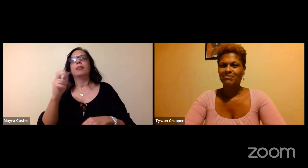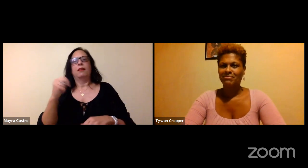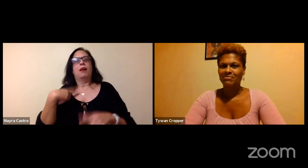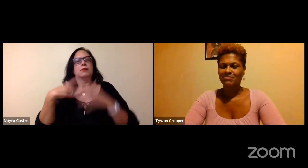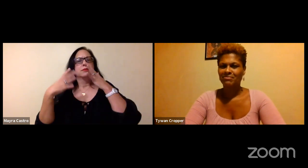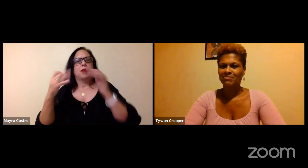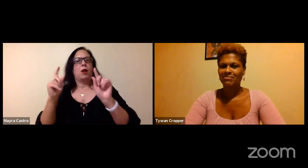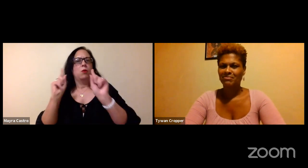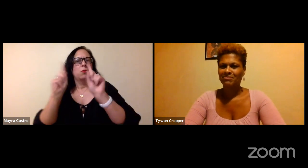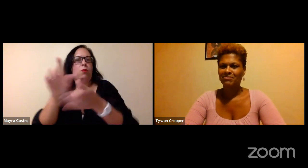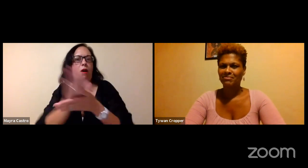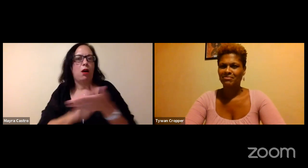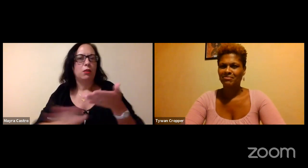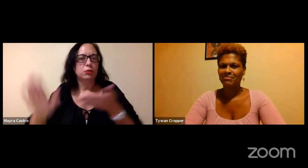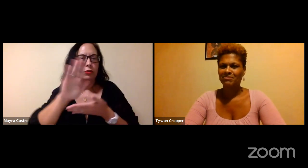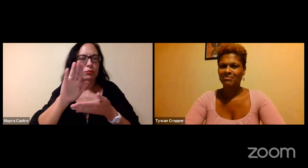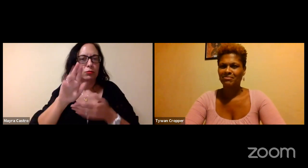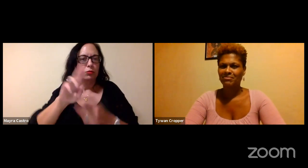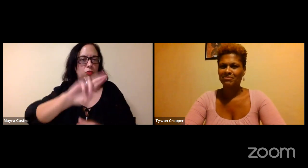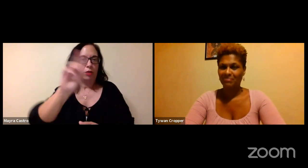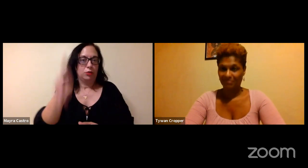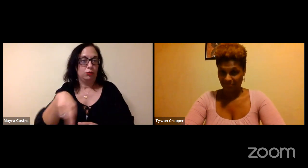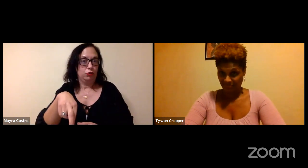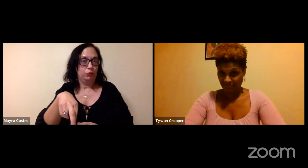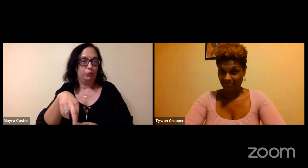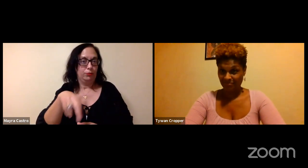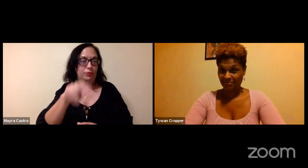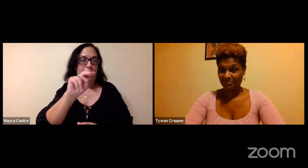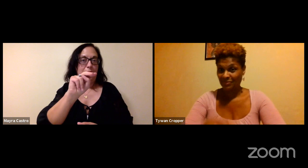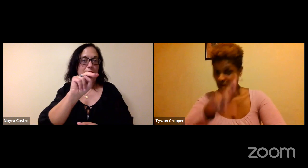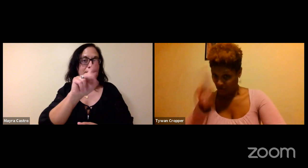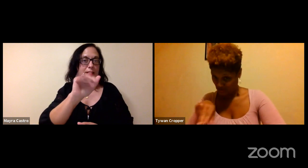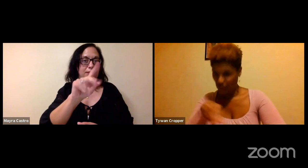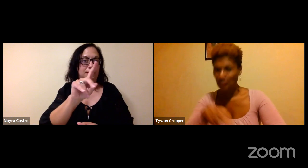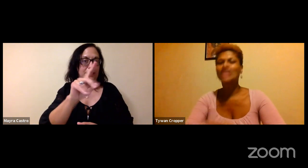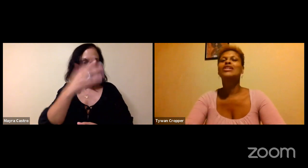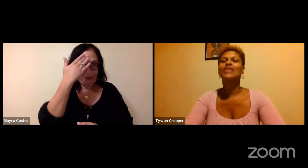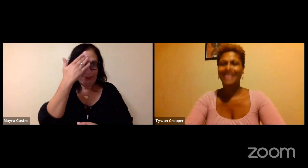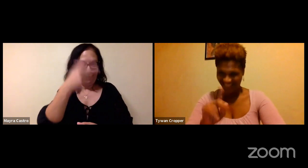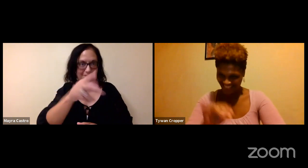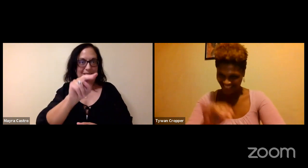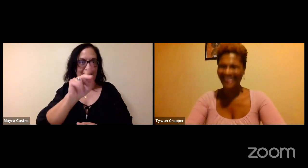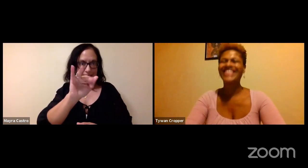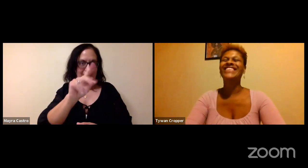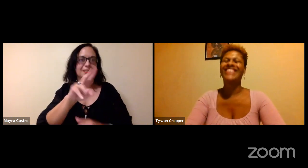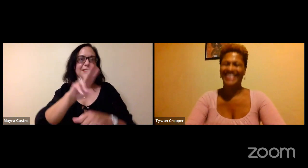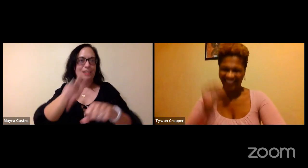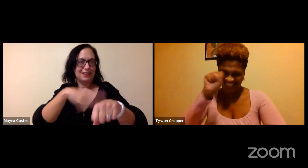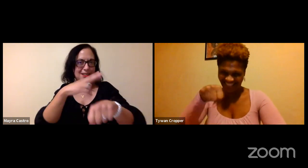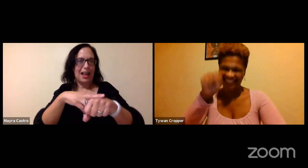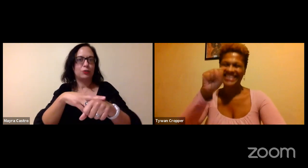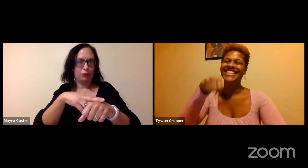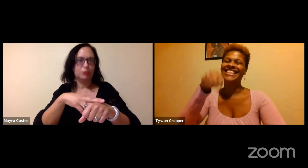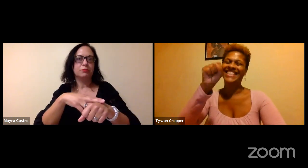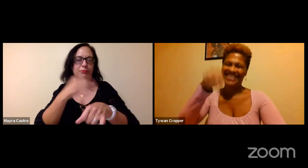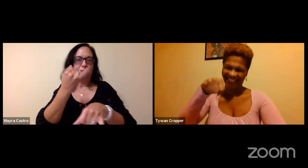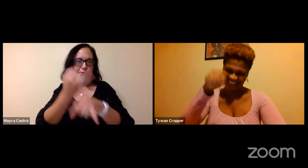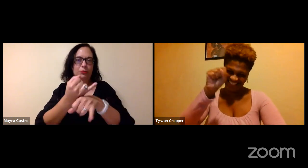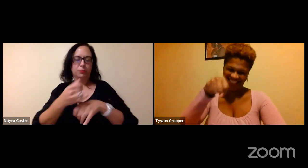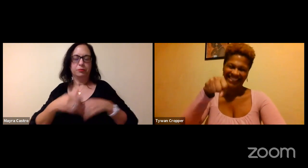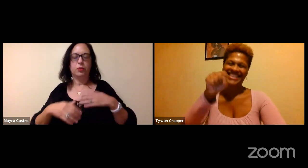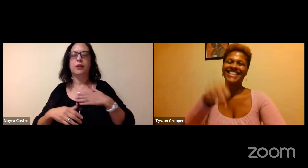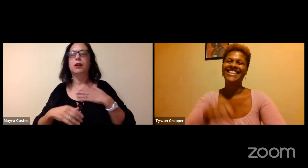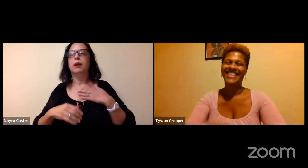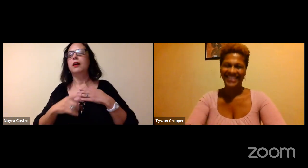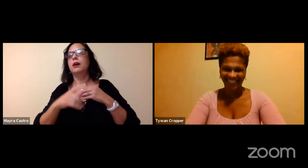graduate in 1985. I went to college in Rochester to NTID. I'm sure everyone is